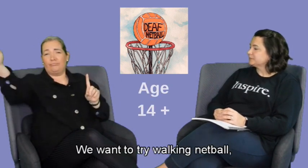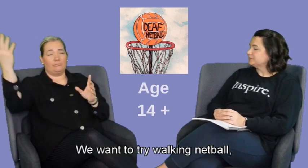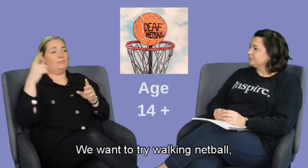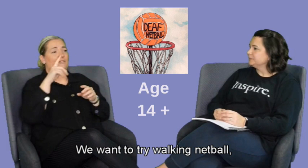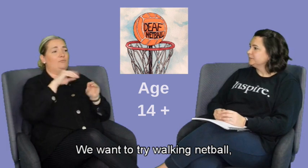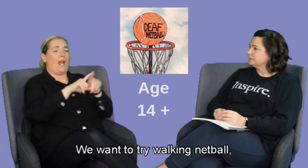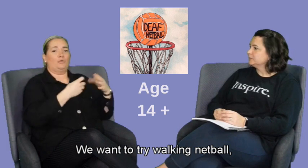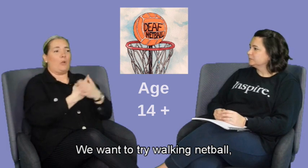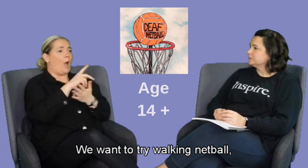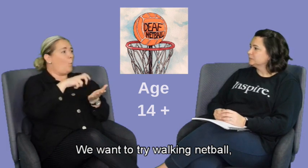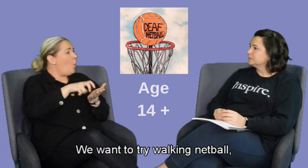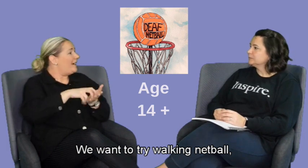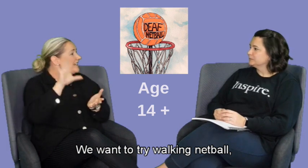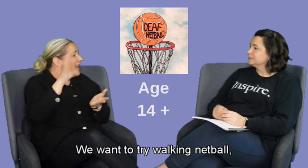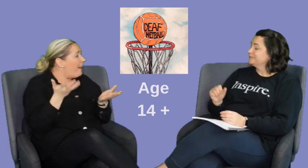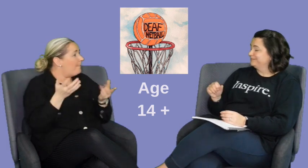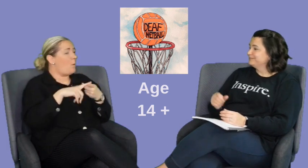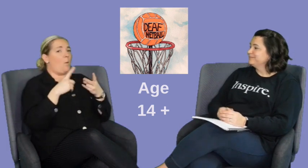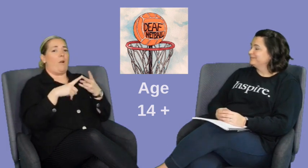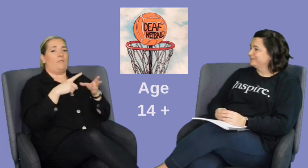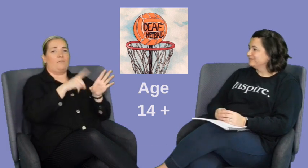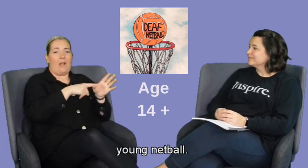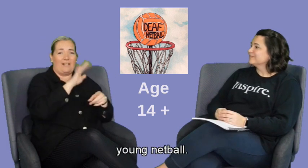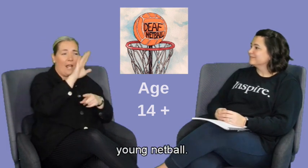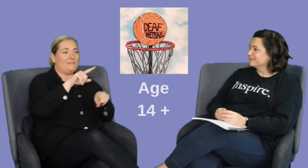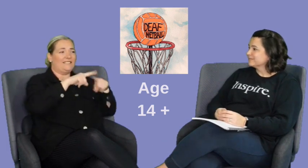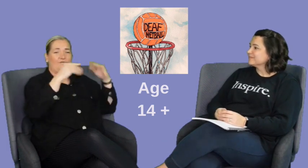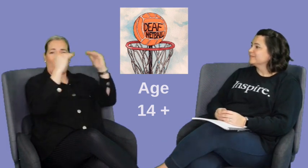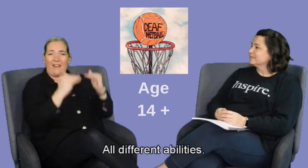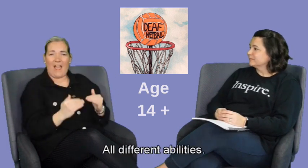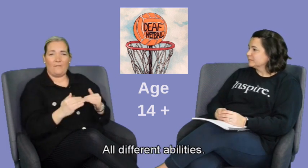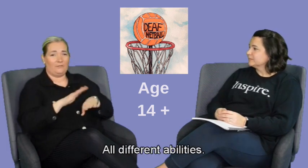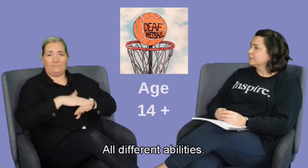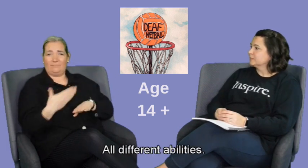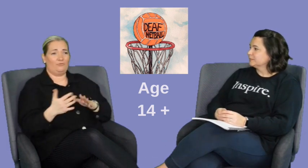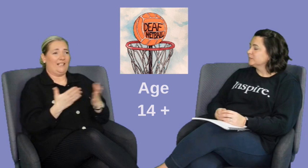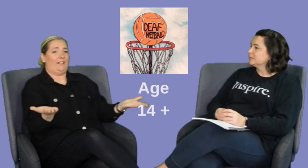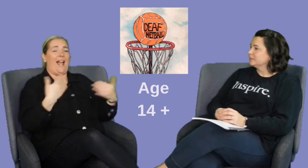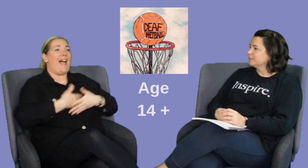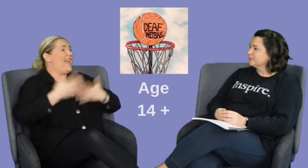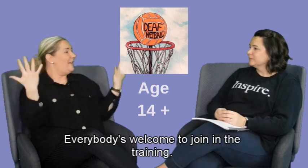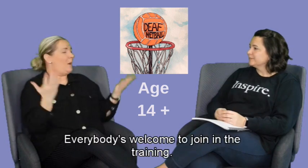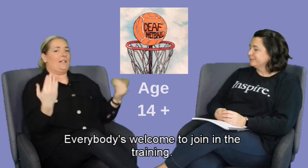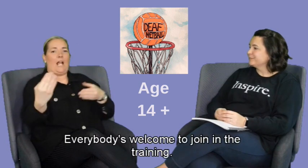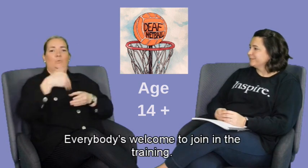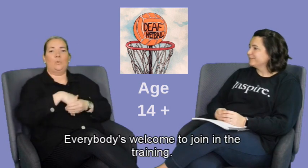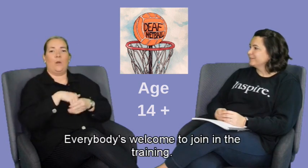to try walking netball, young netball, all different abilities. Everybody's welcome to join in